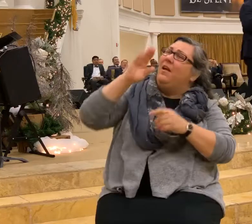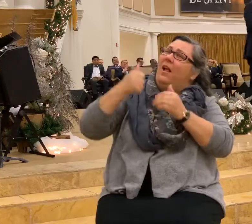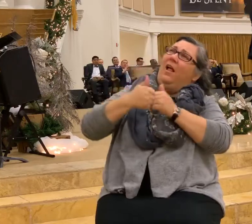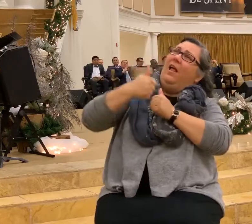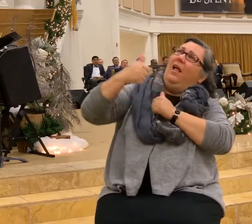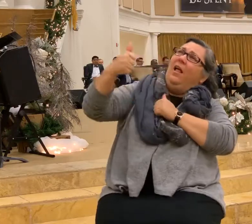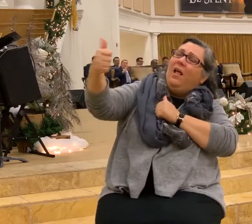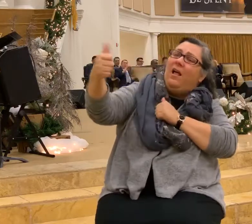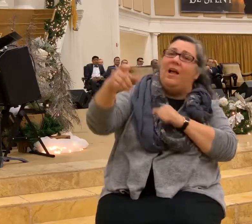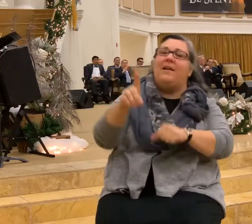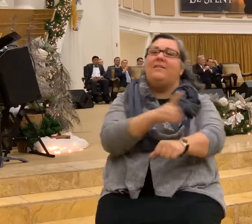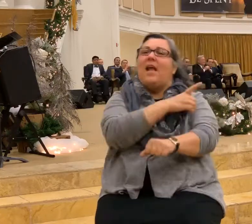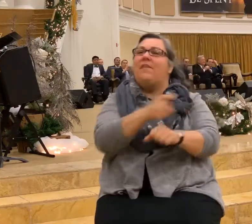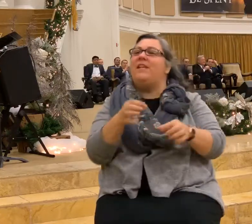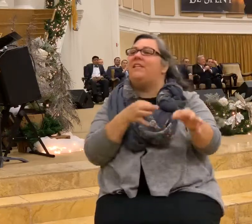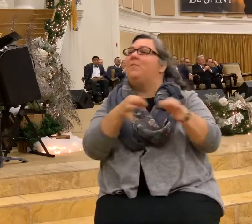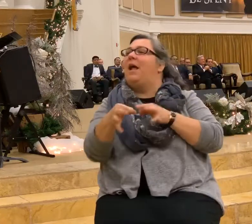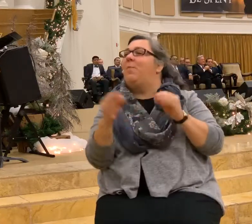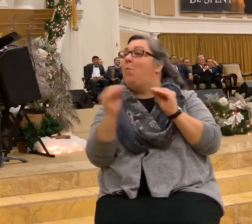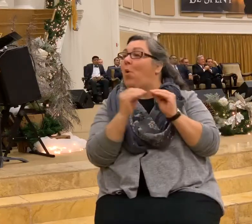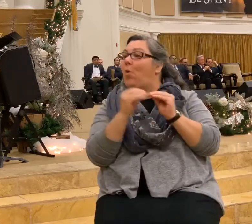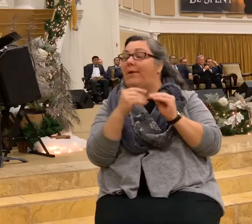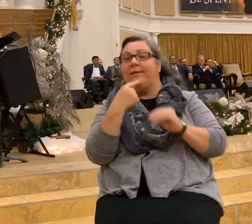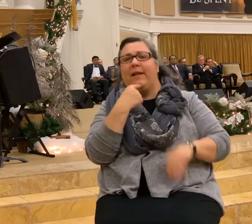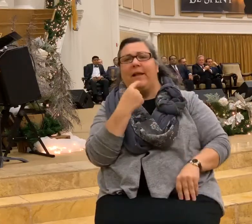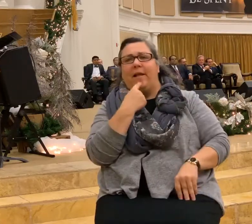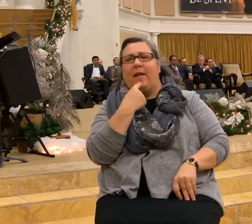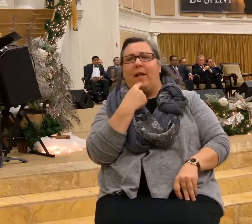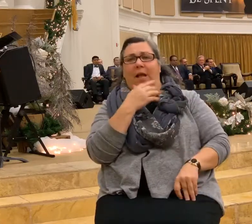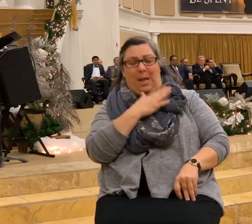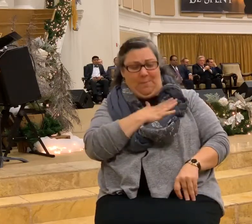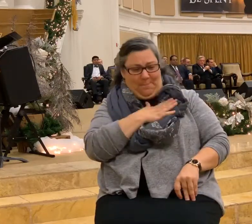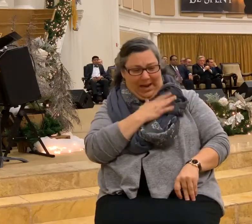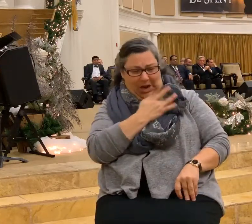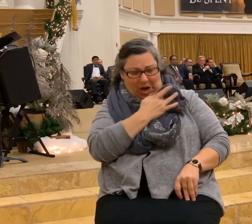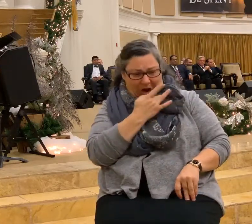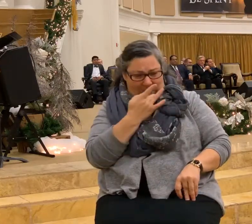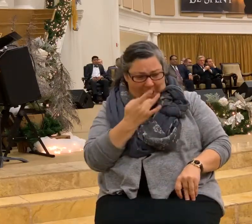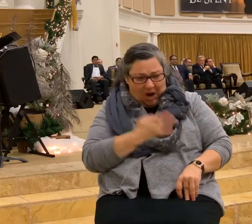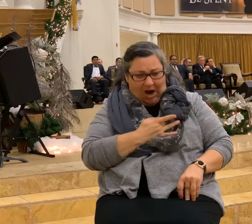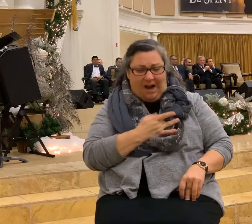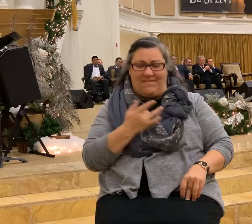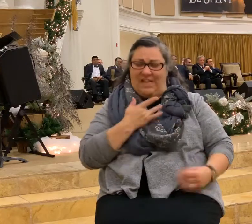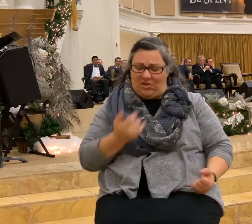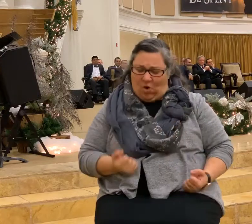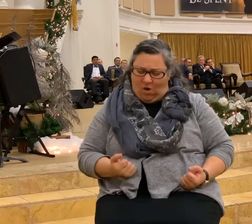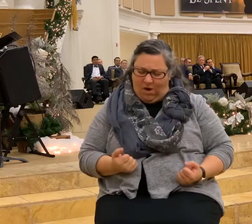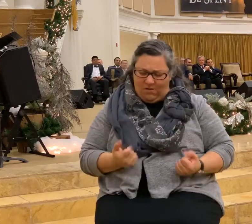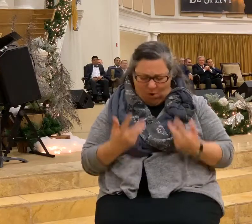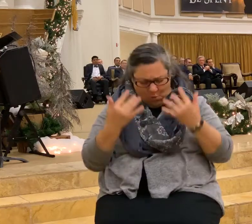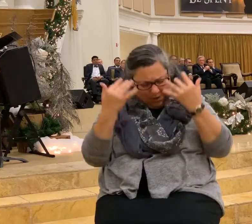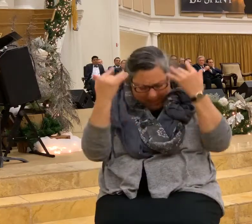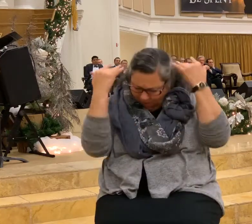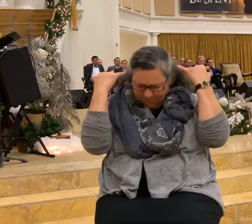And he went further and he said, my heart is overwhelmed.